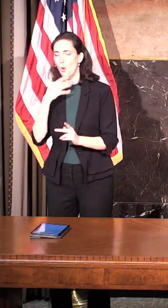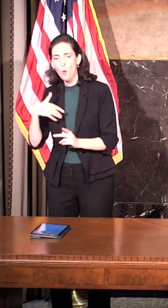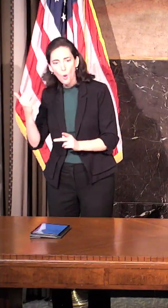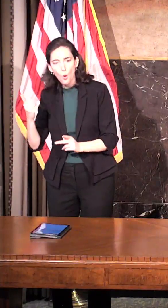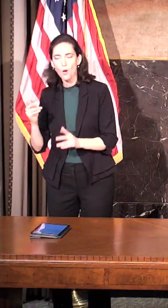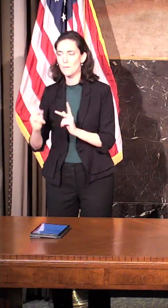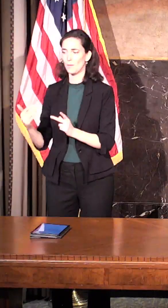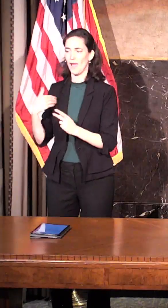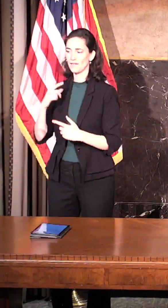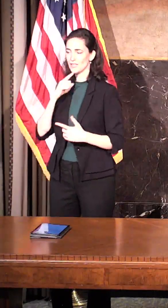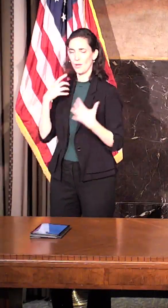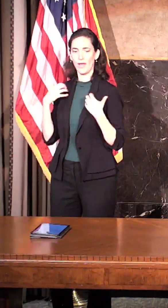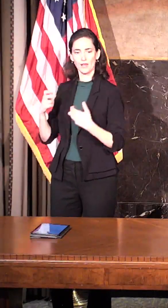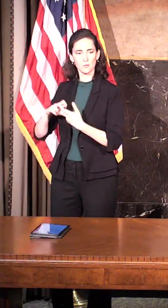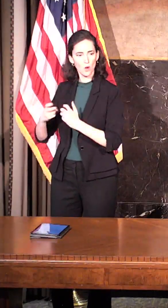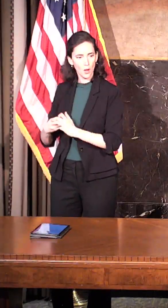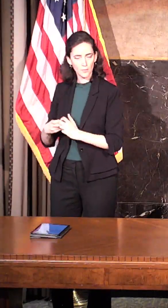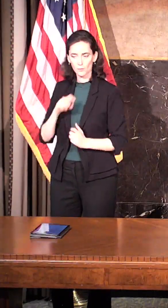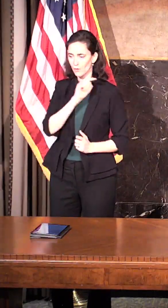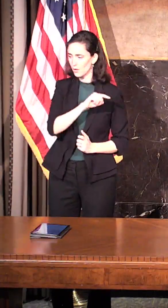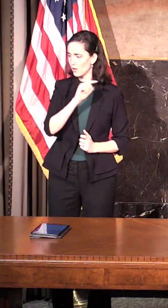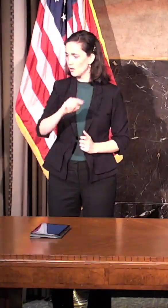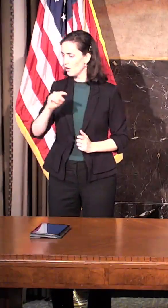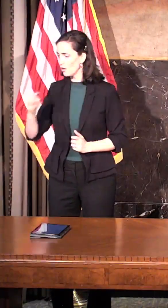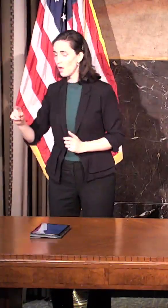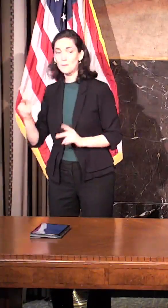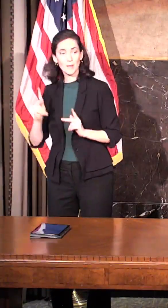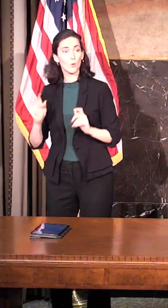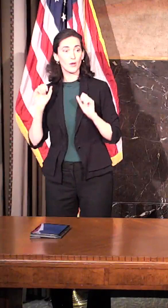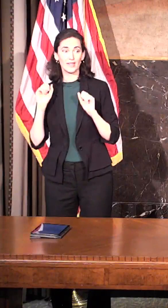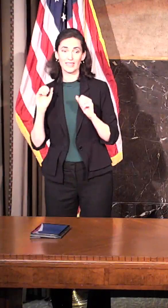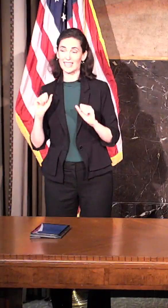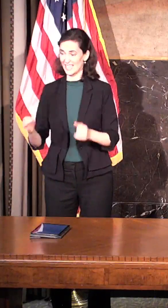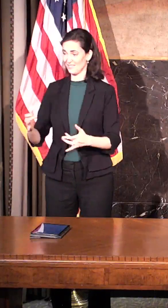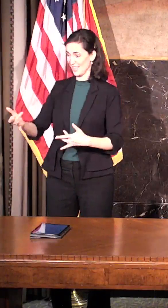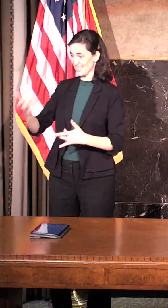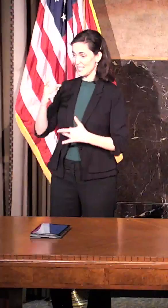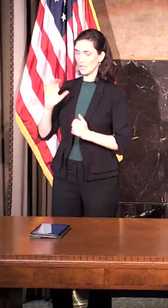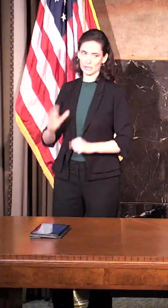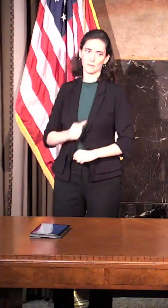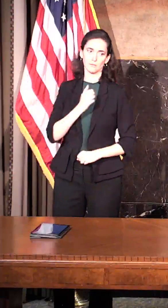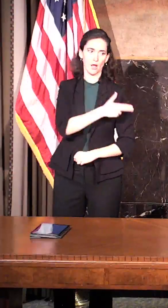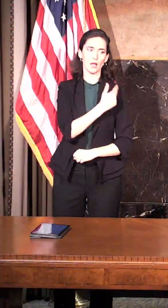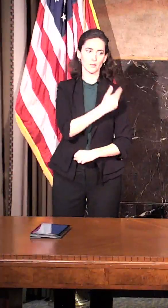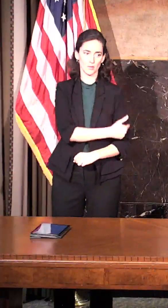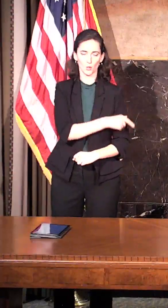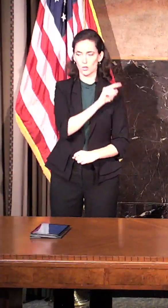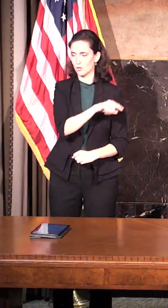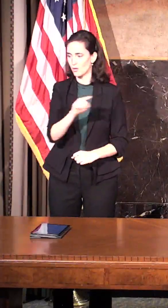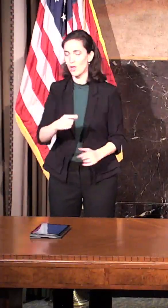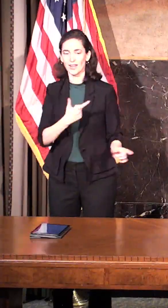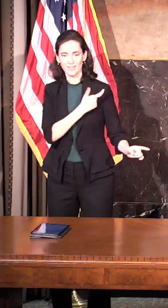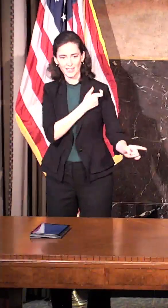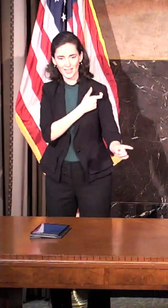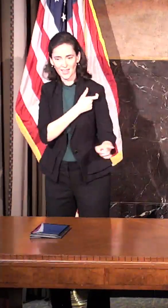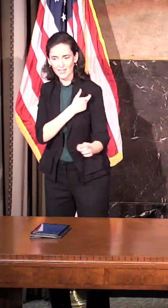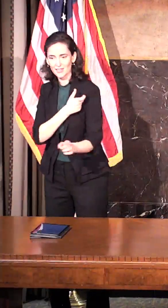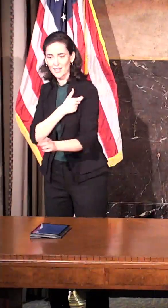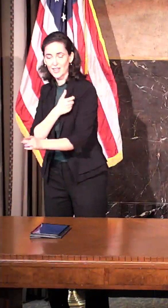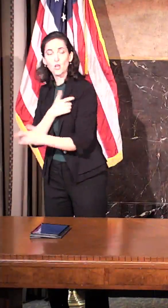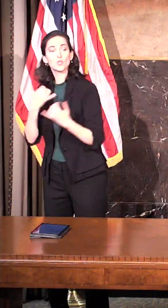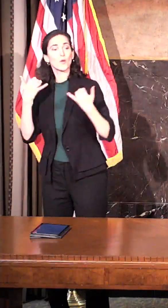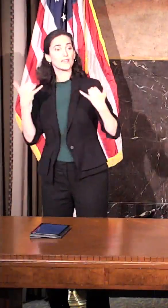with significant comorbidities, people who are likely to be hospitalized. And at this point, with that level, I think we are beginning to see a reduction